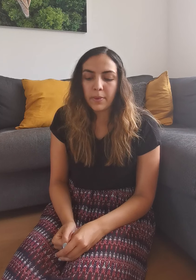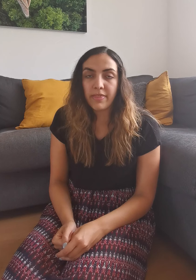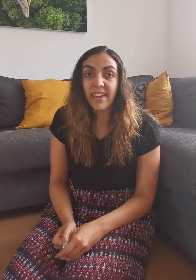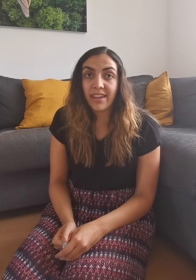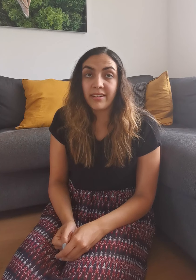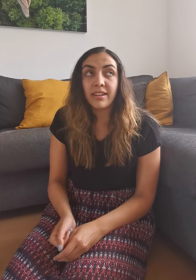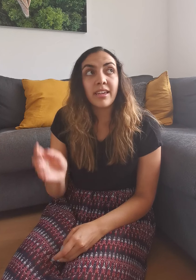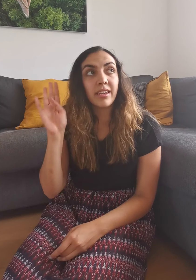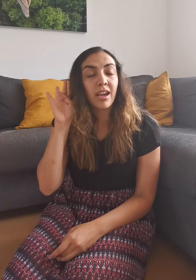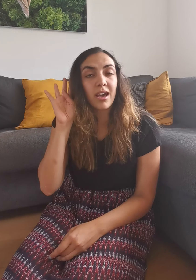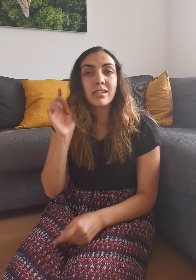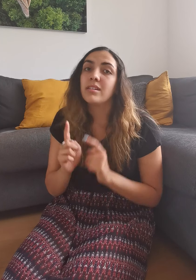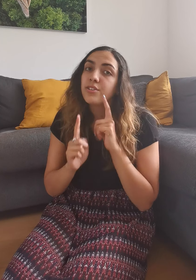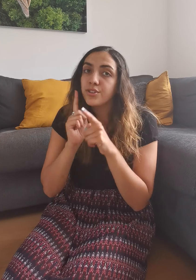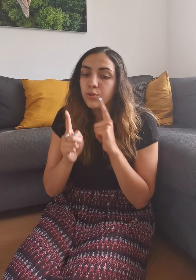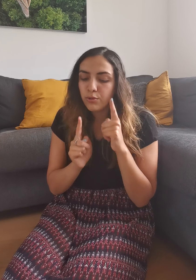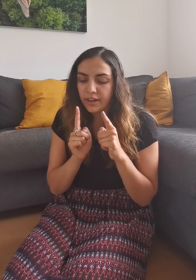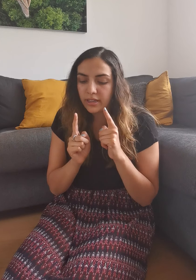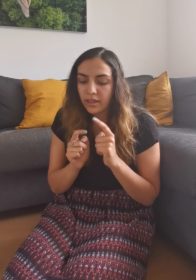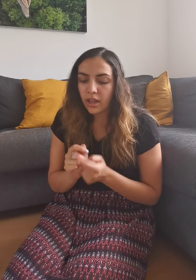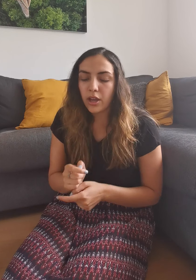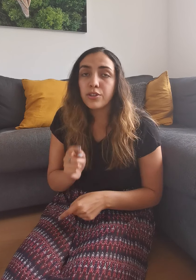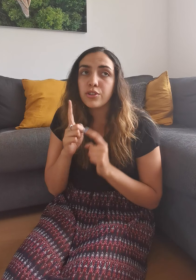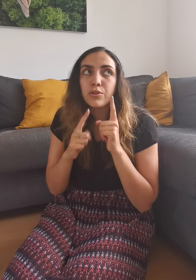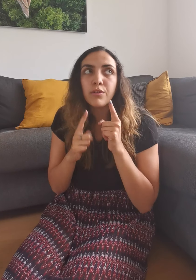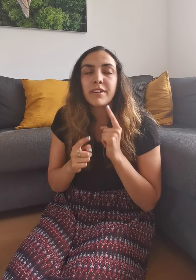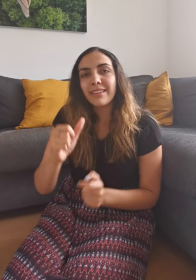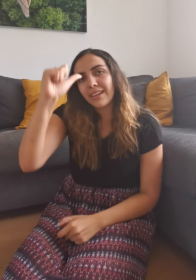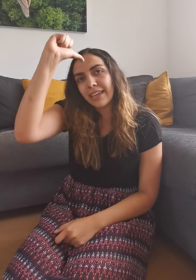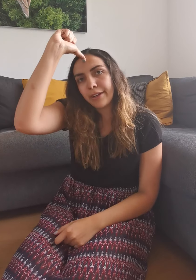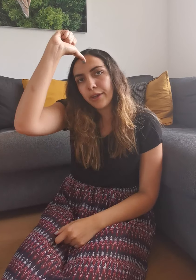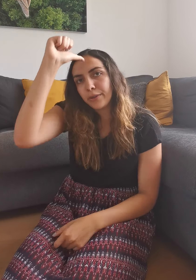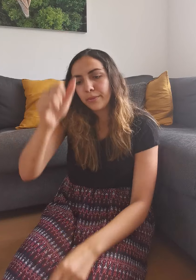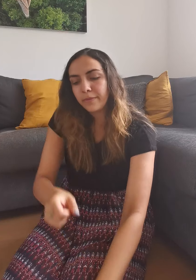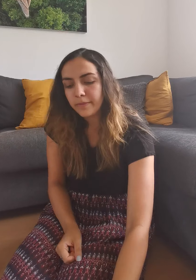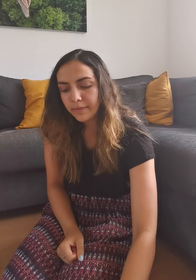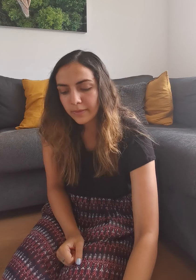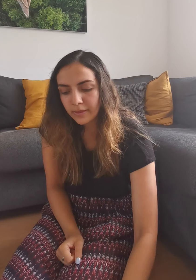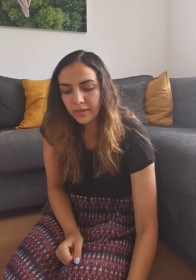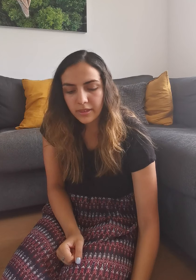but then he heard a story that he knew.